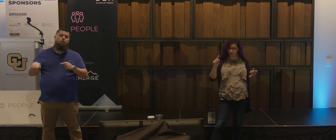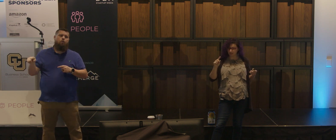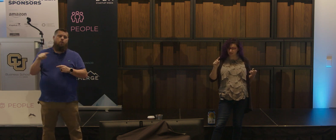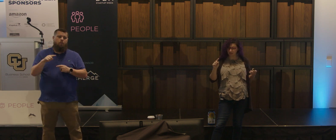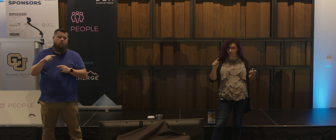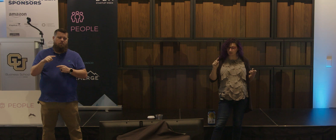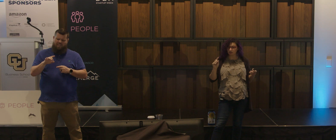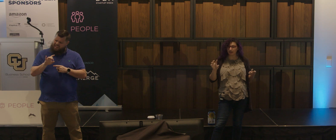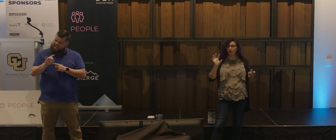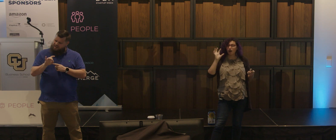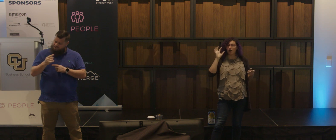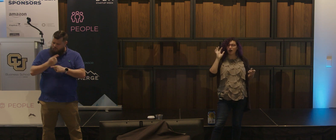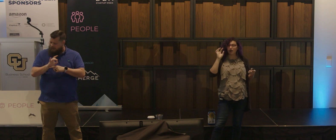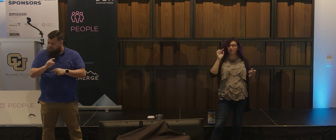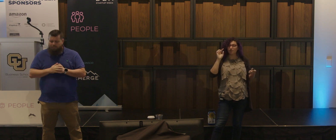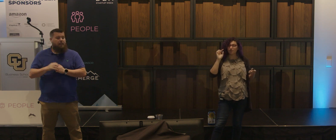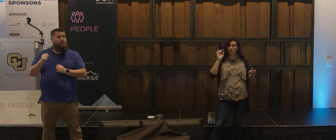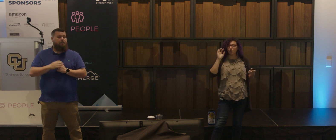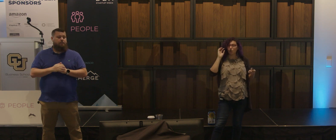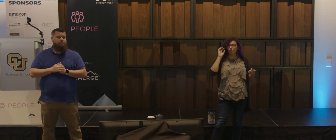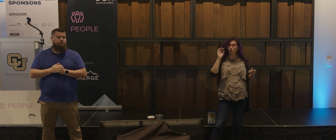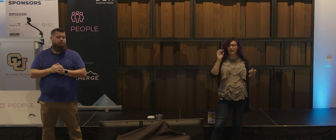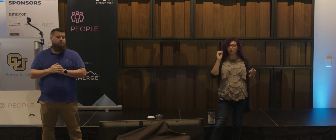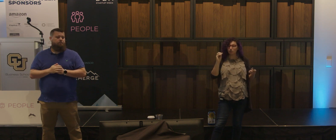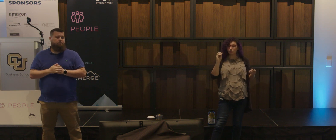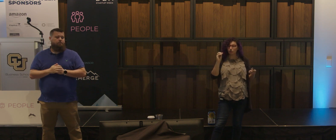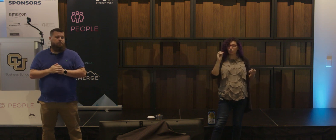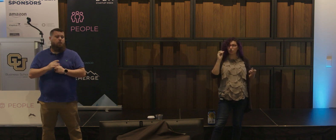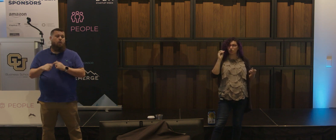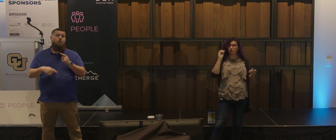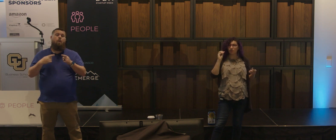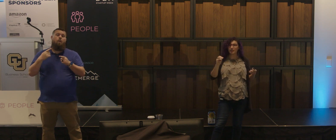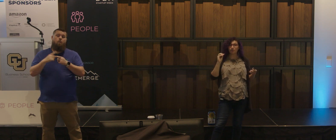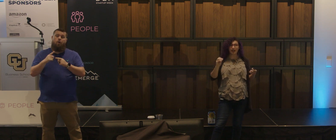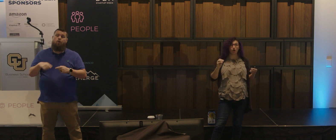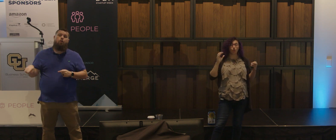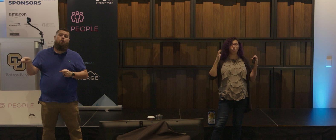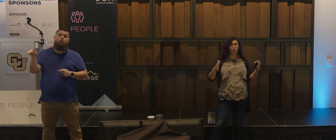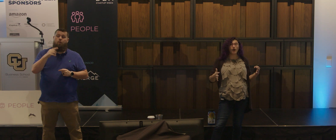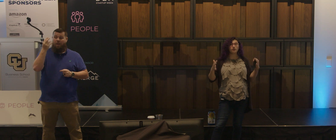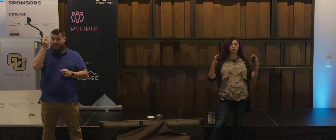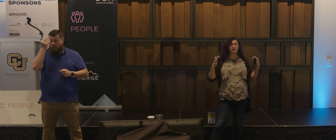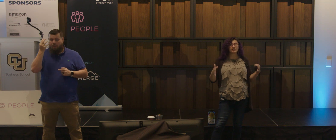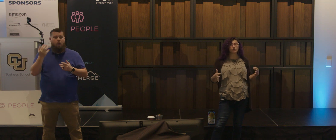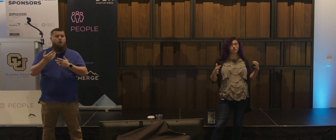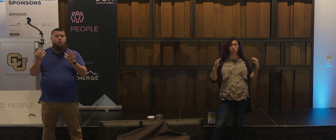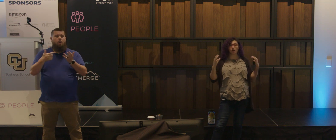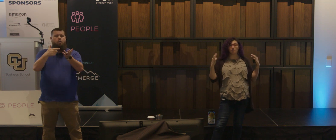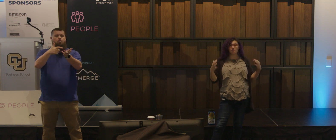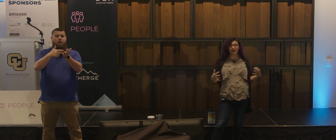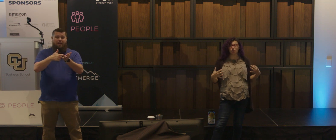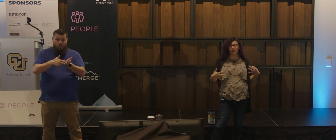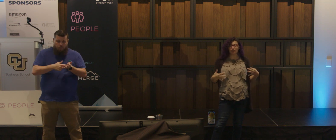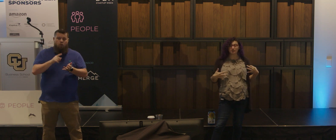that 8? I think that's 8. Yeah. When you think about what criteria you